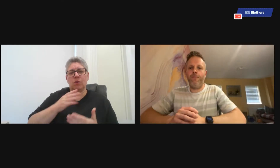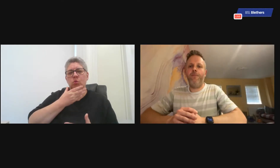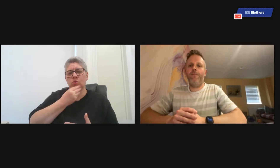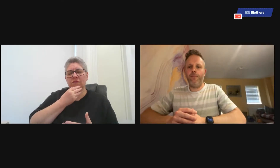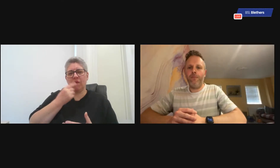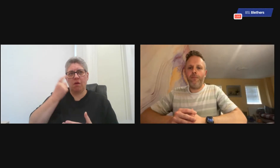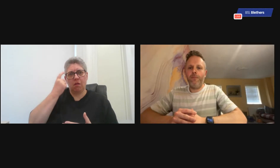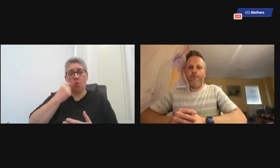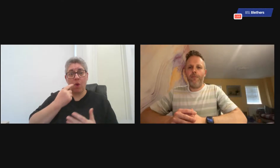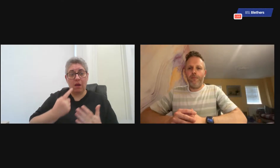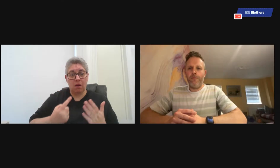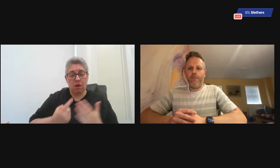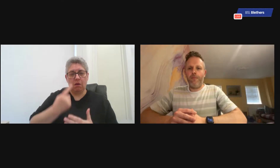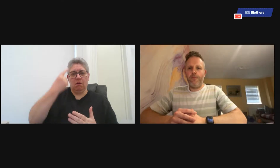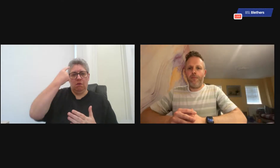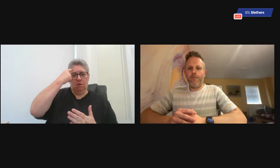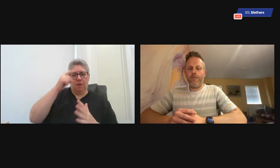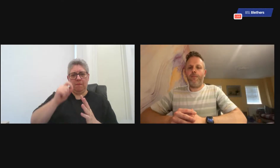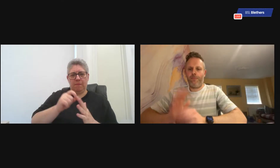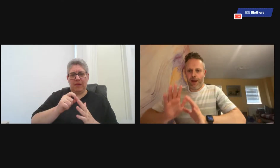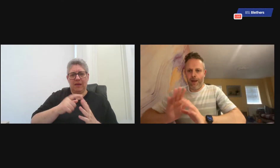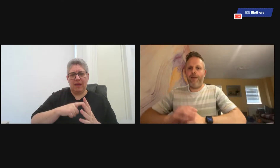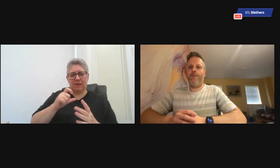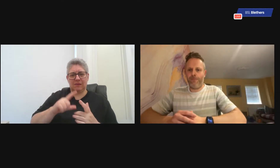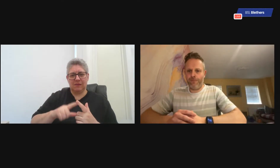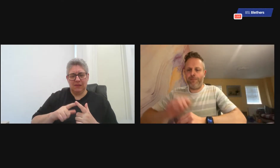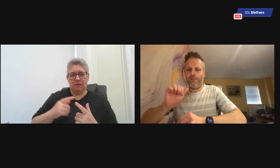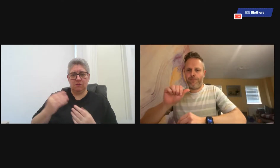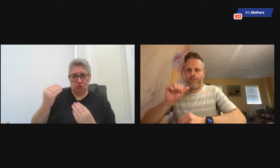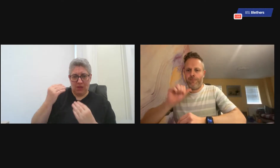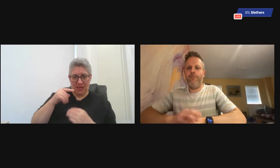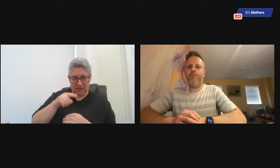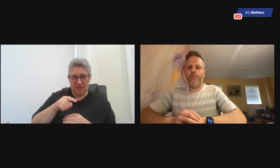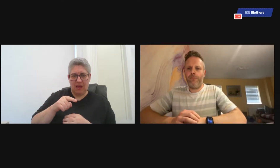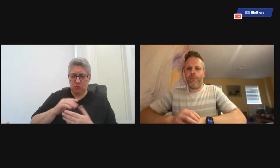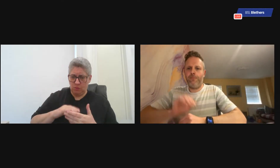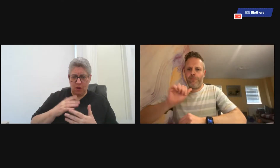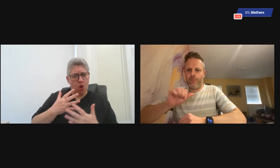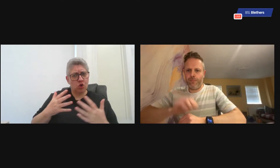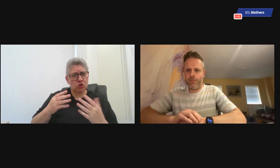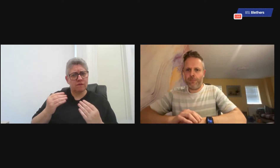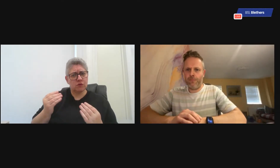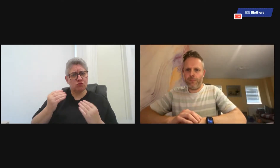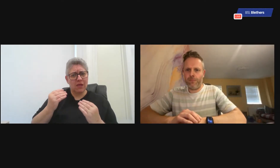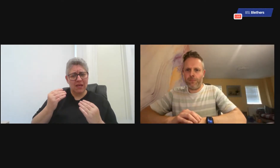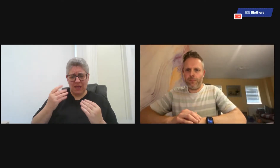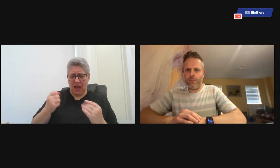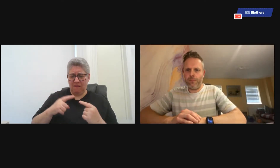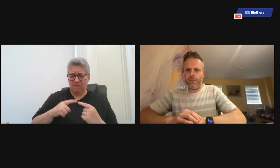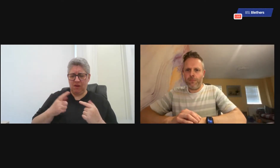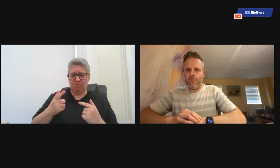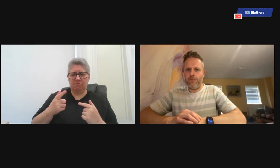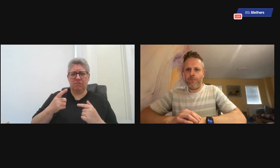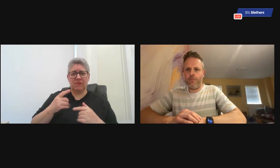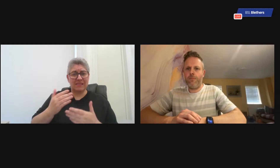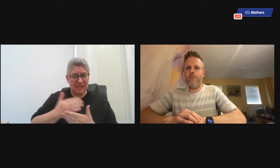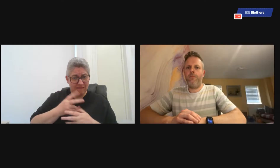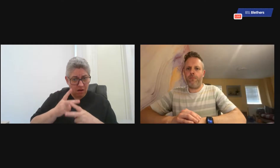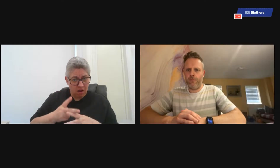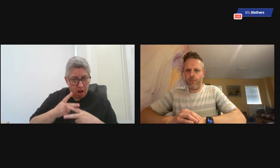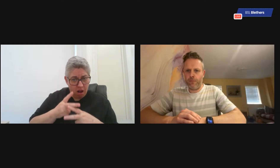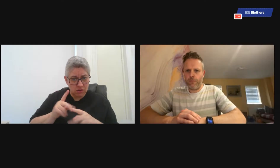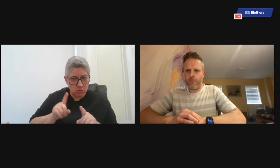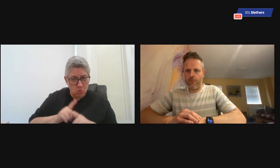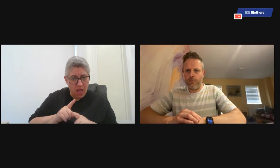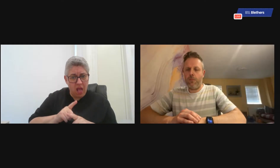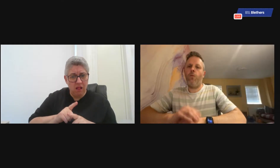for that child and understand their situations. So a lot of training involved. Okay, so that's a useful acronym, isn't it? PACE.